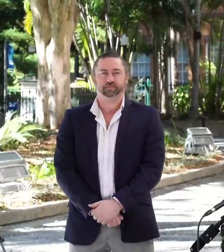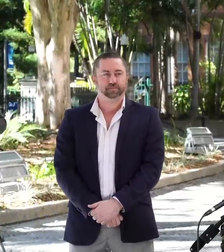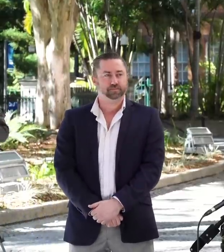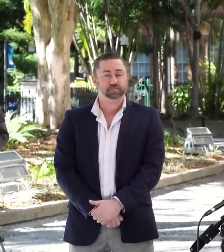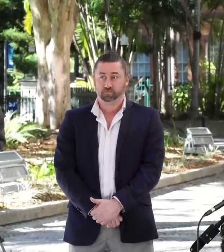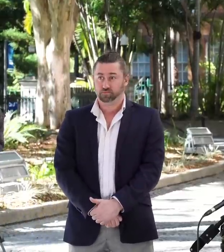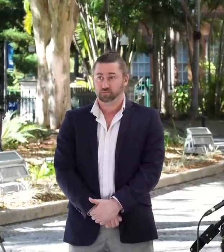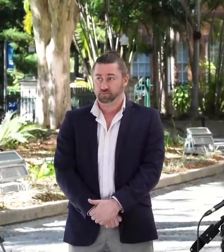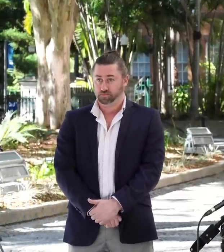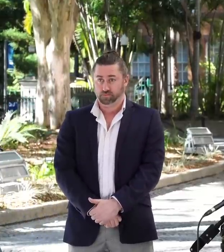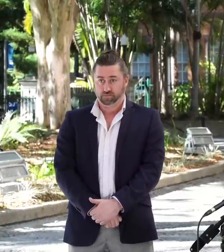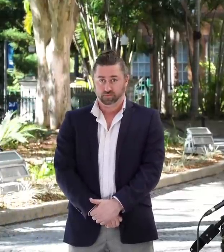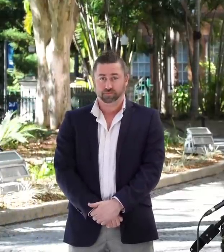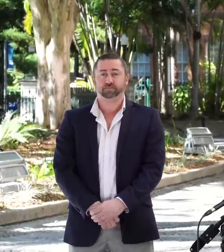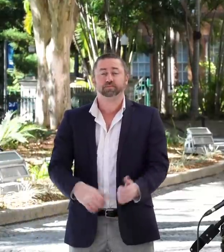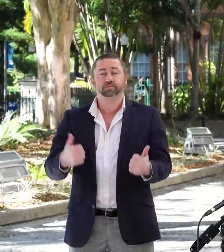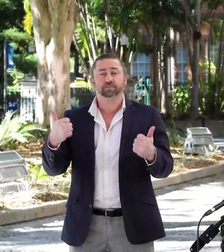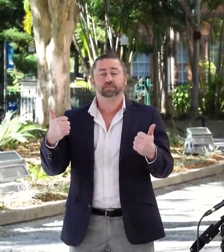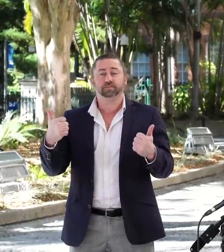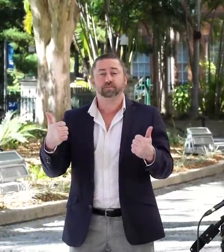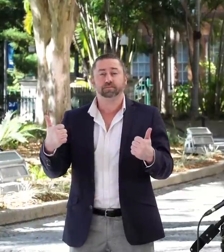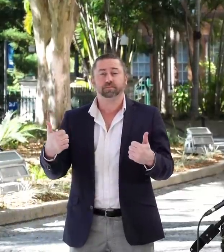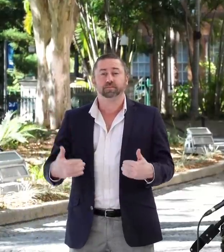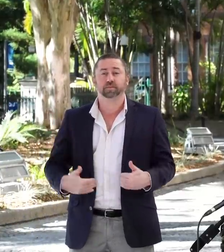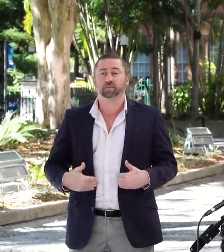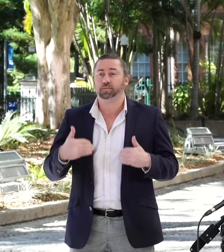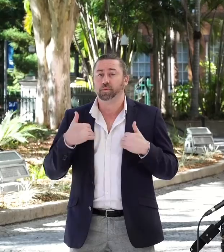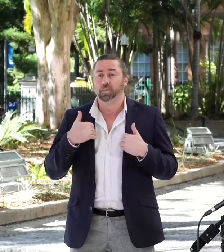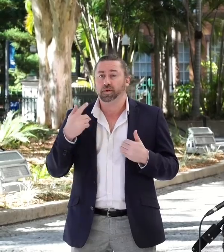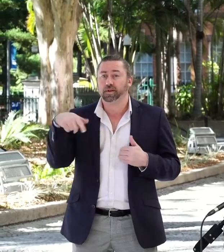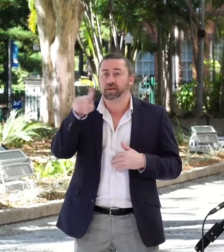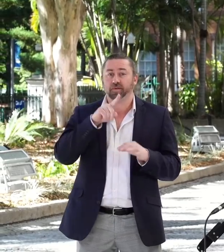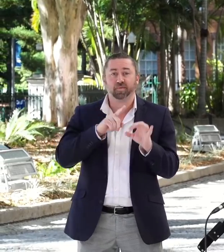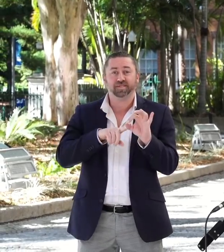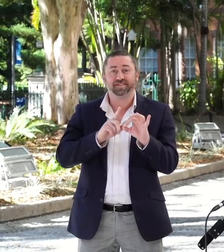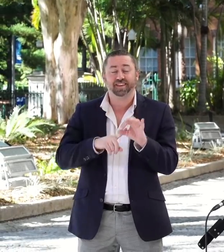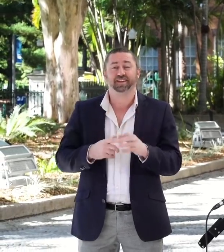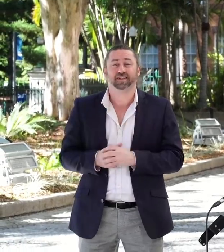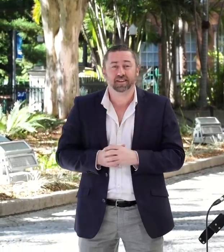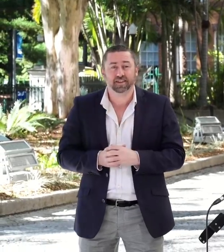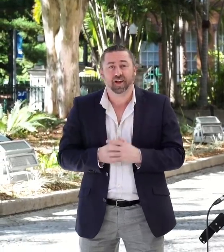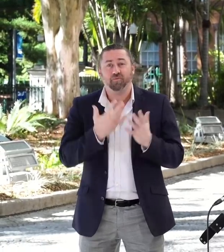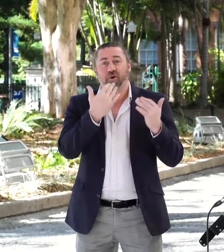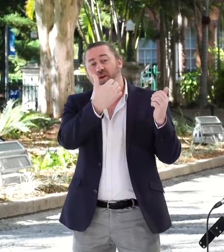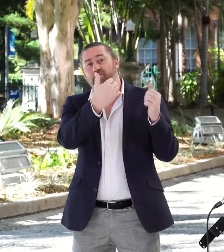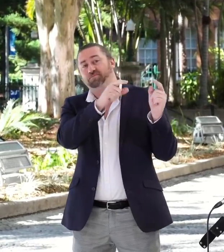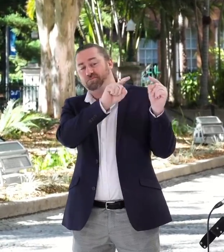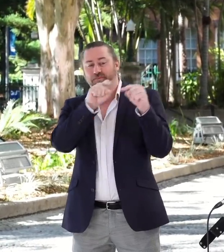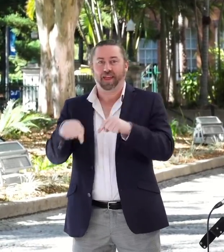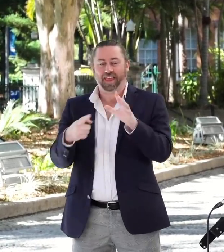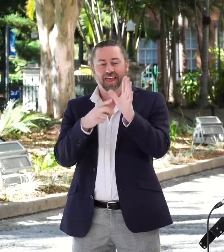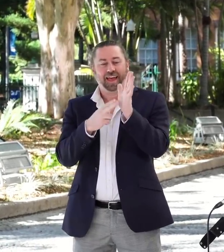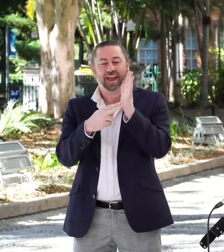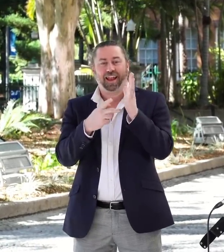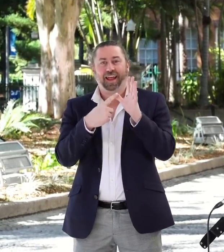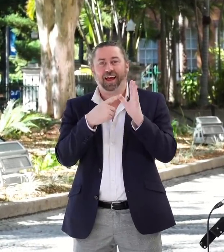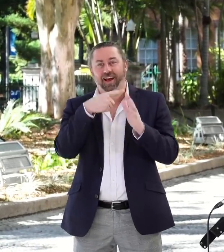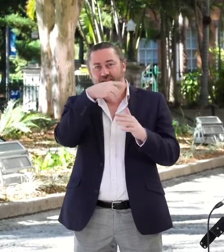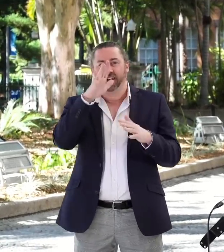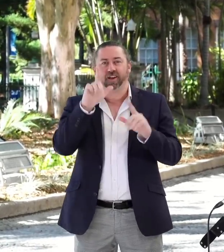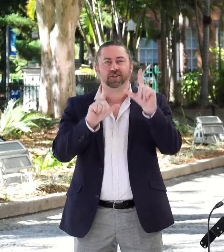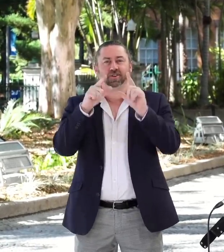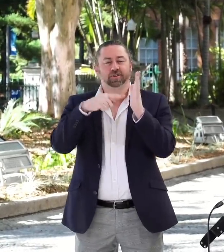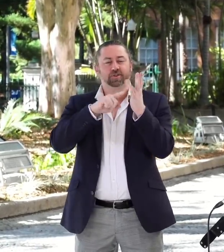Good to go. Well, good morning, Queensland. And can I welcome back the Premier from a very successful trip